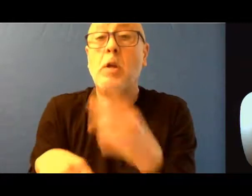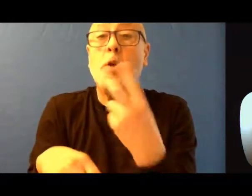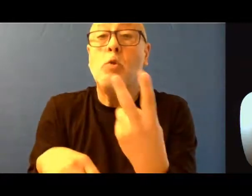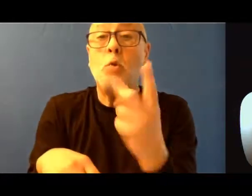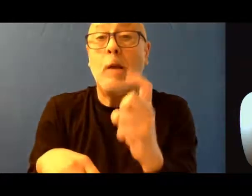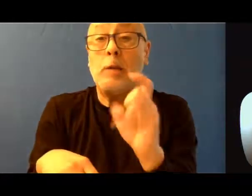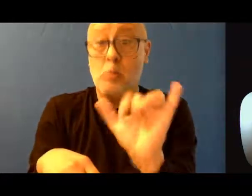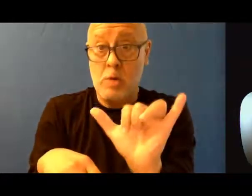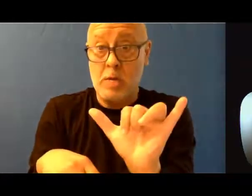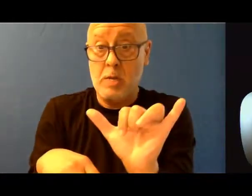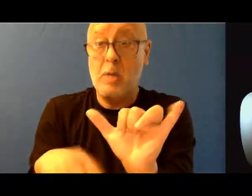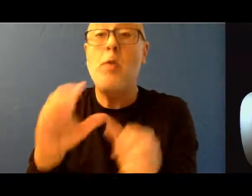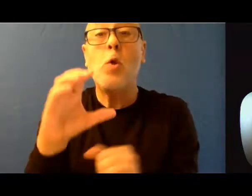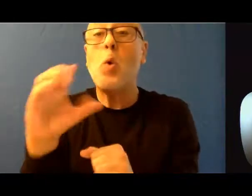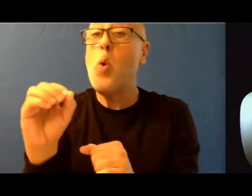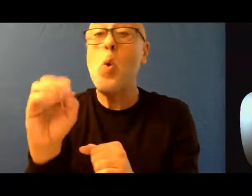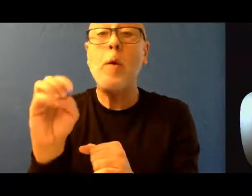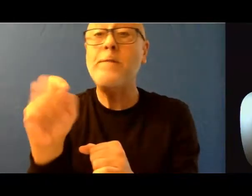2.